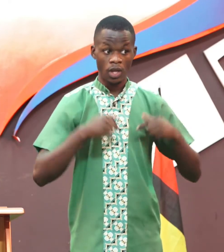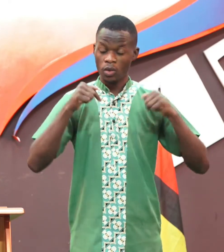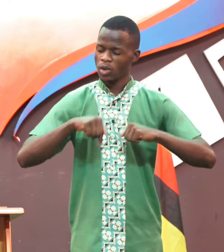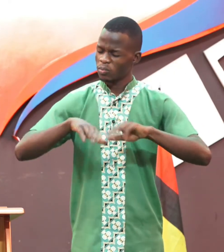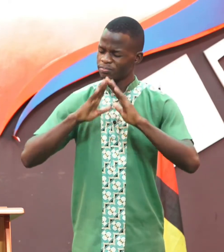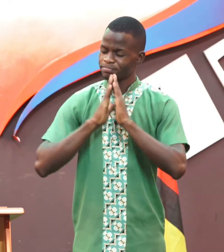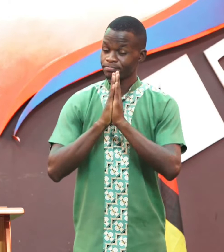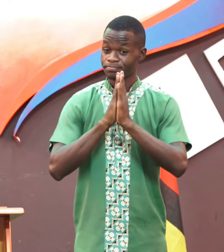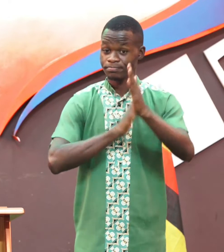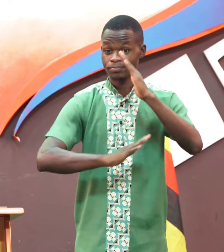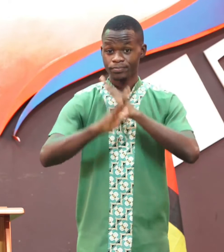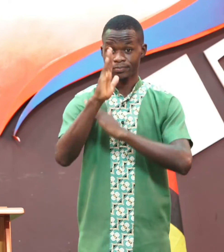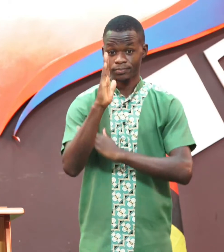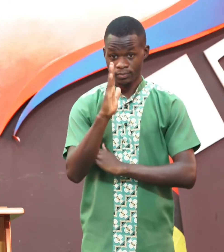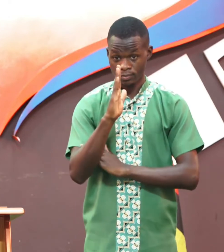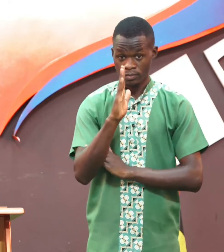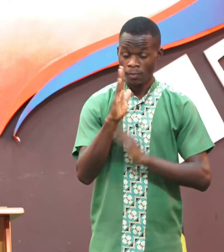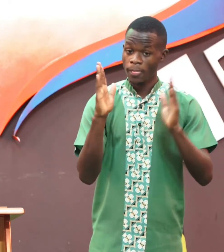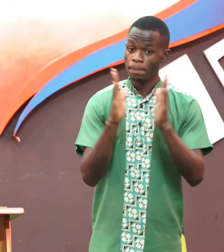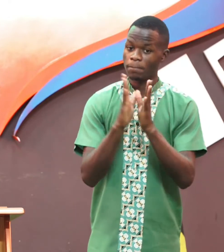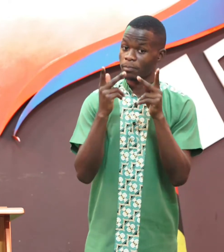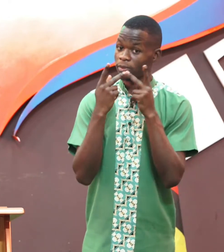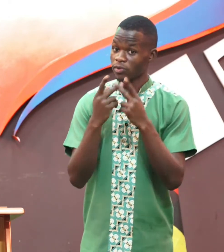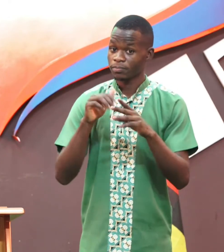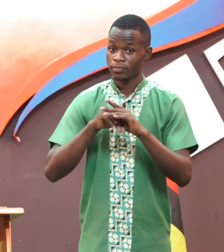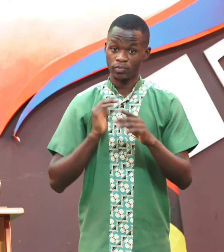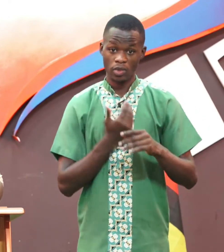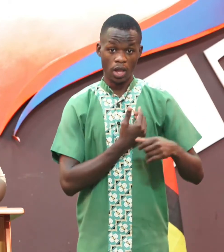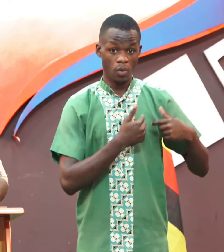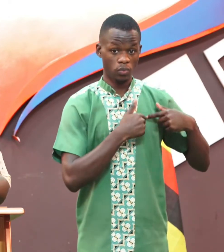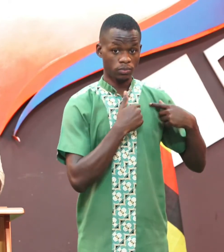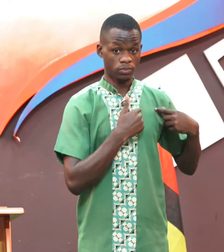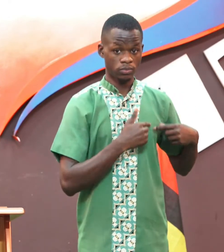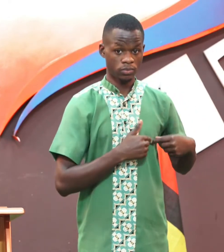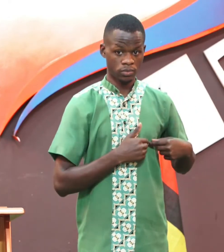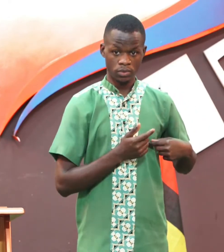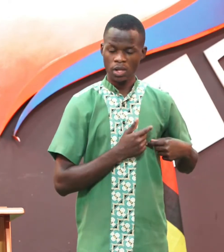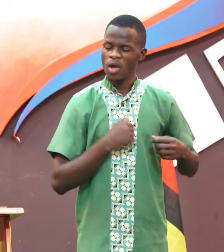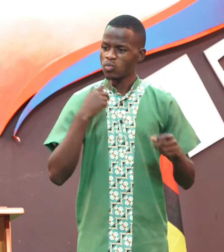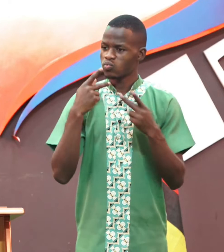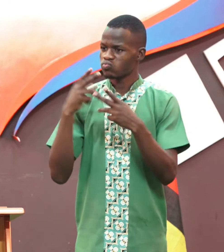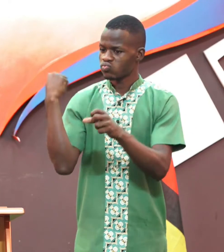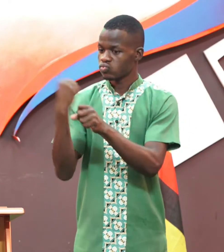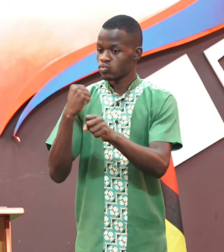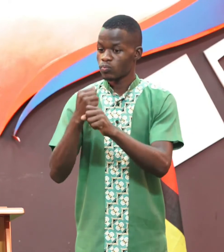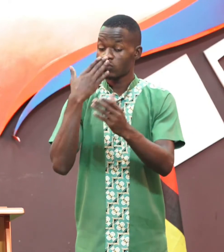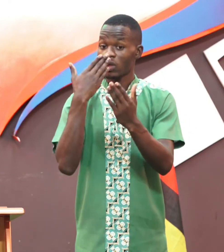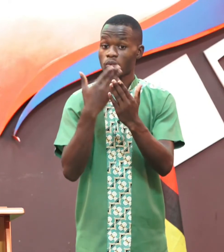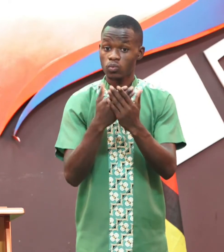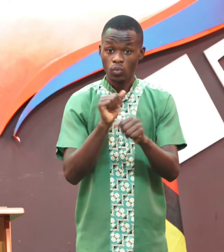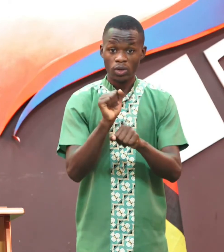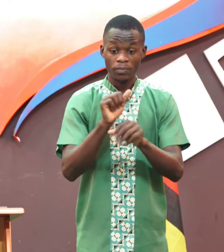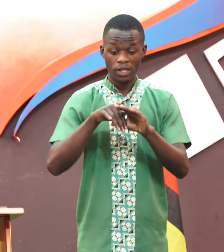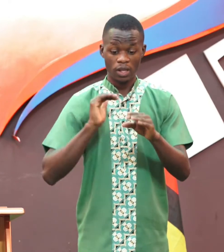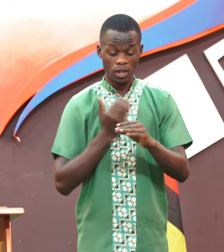to beseech the Lord that he will start within our hearts to do a